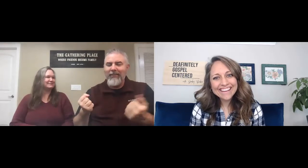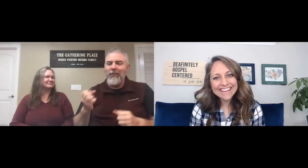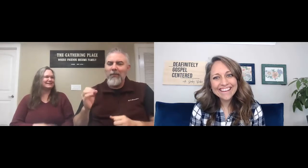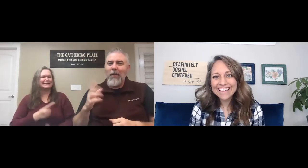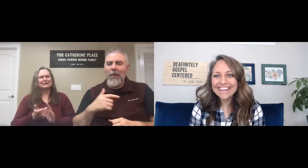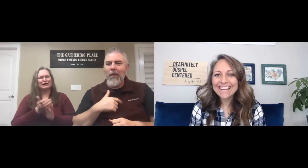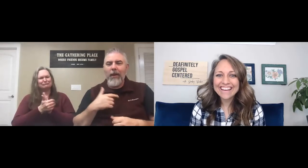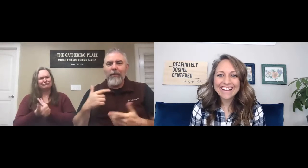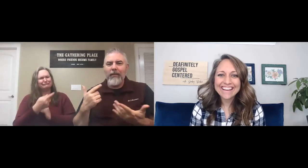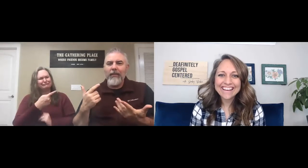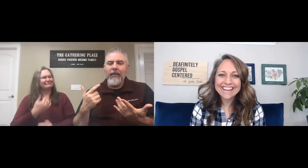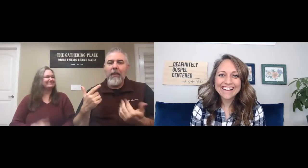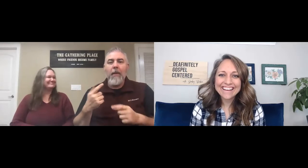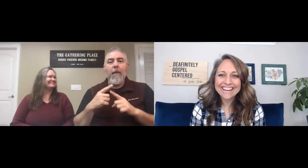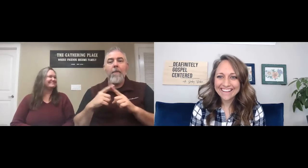He's better than me now. He's more skilled.